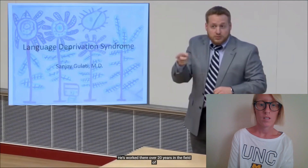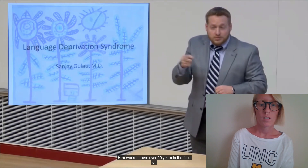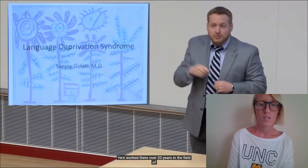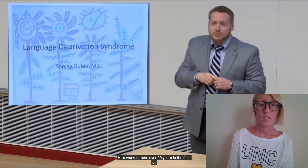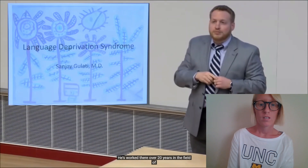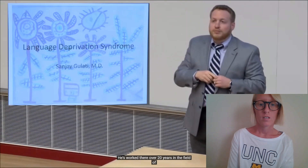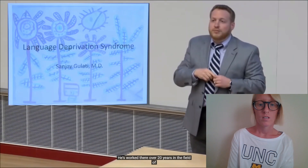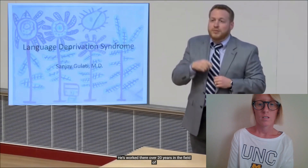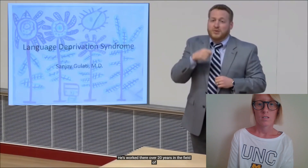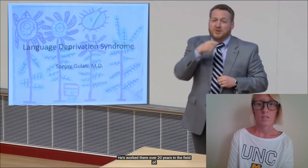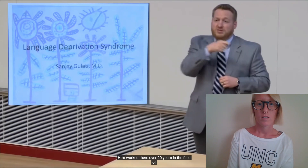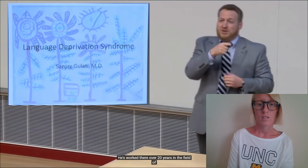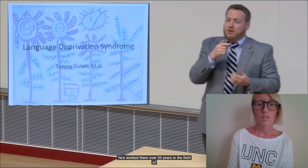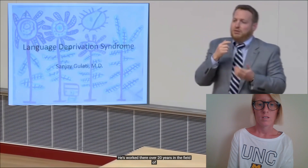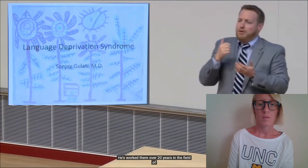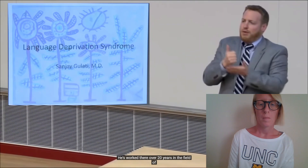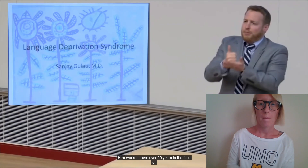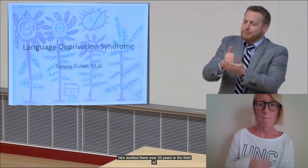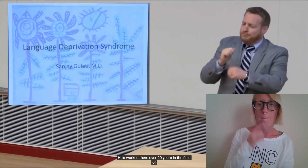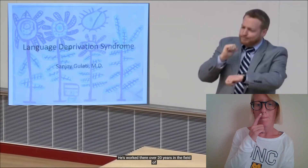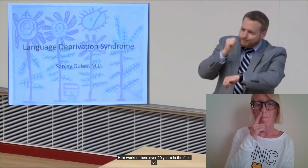with